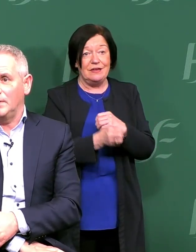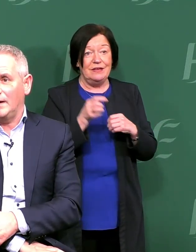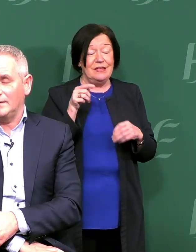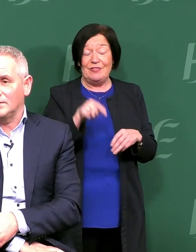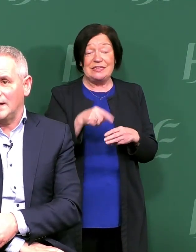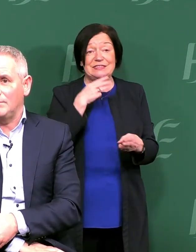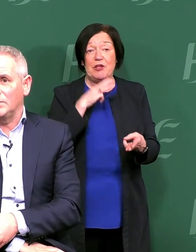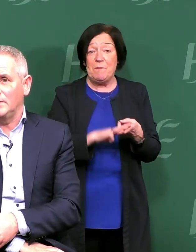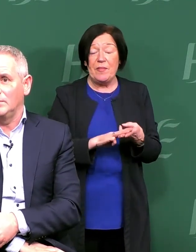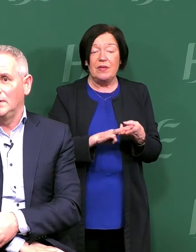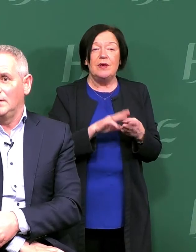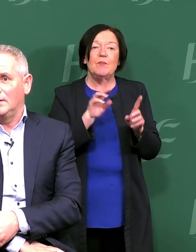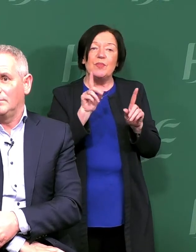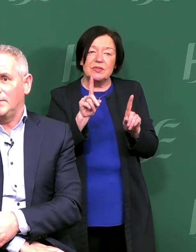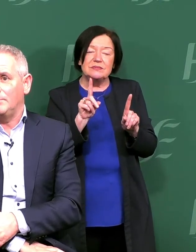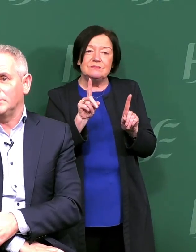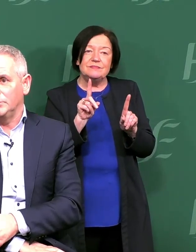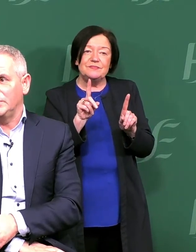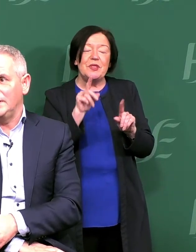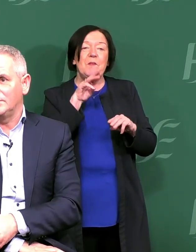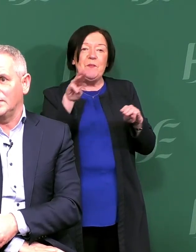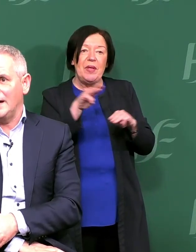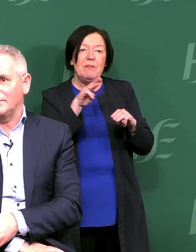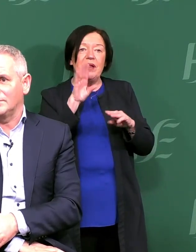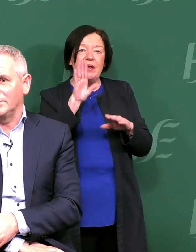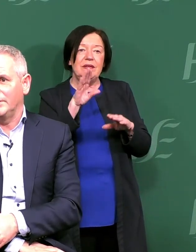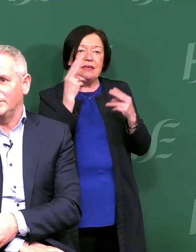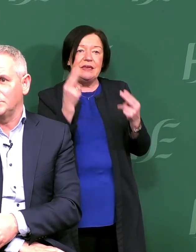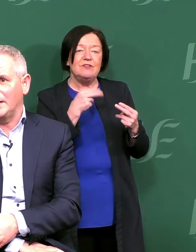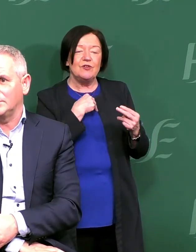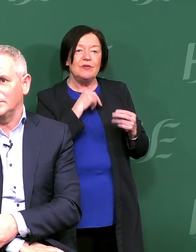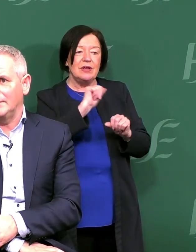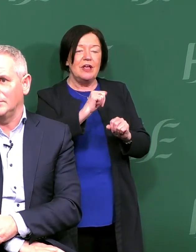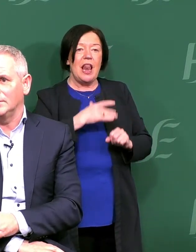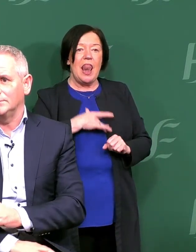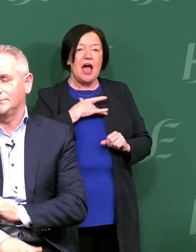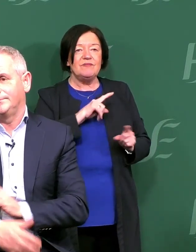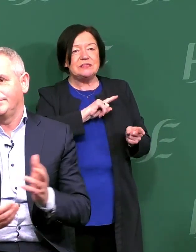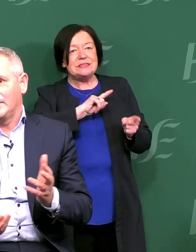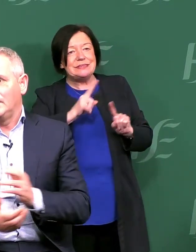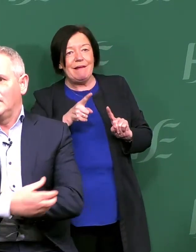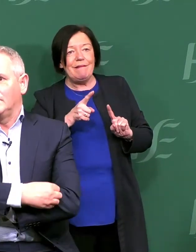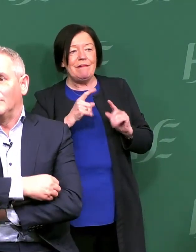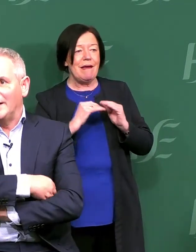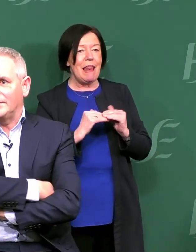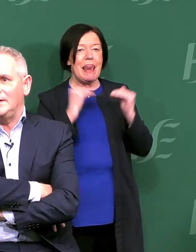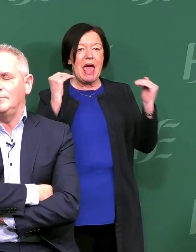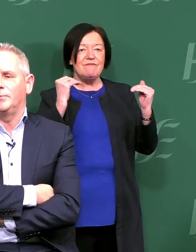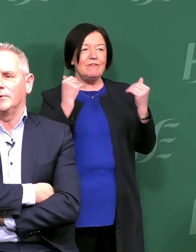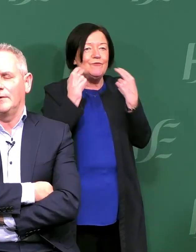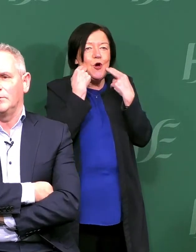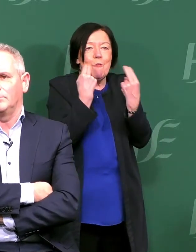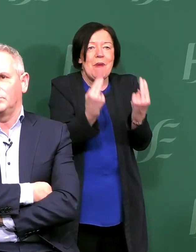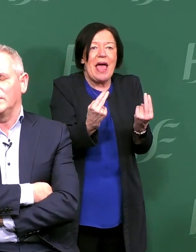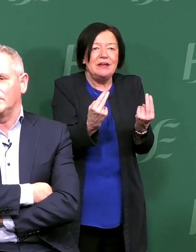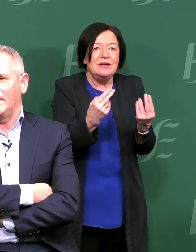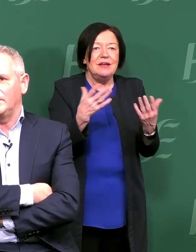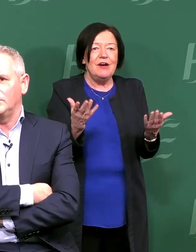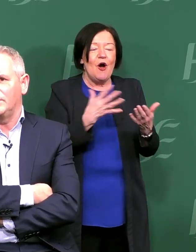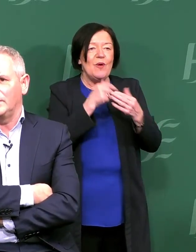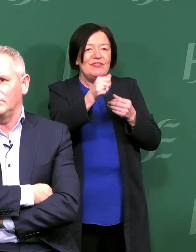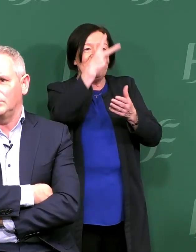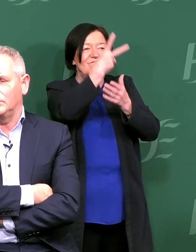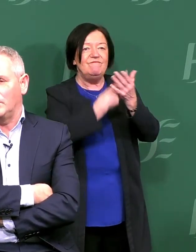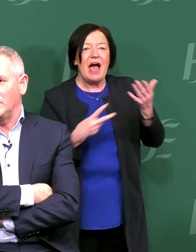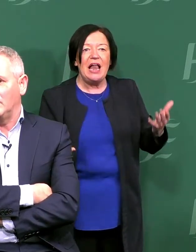message. At the same time, people do need to get their lives back to a level of normality, a level of what they